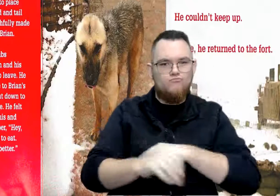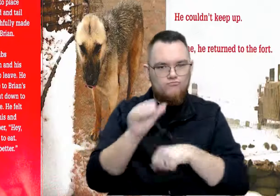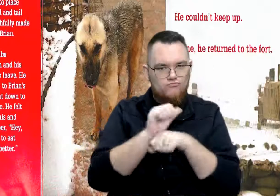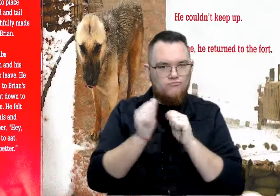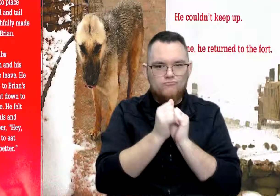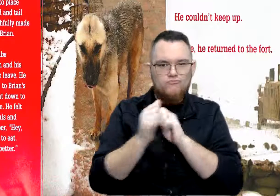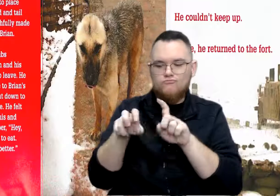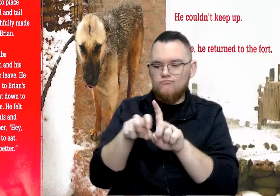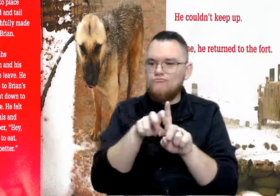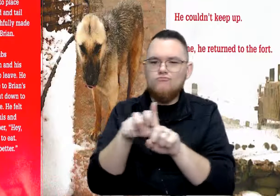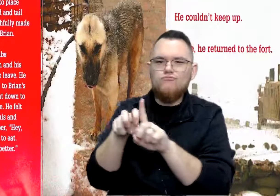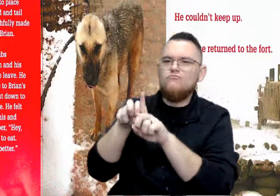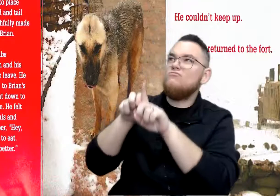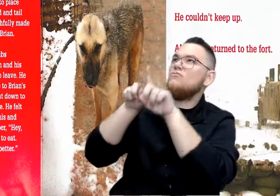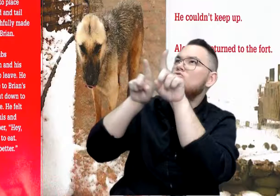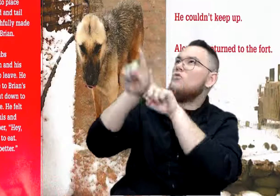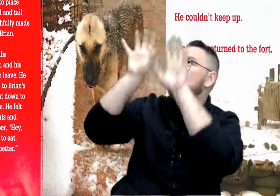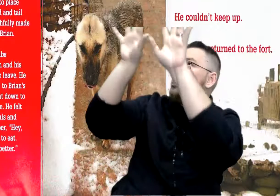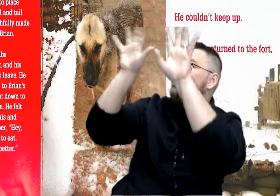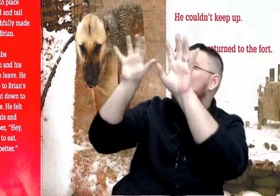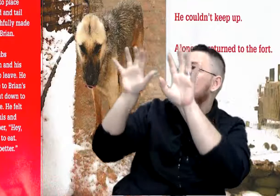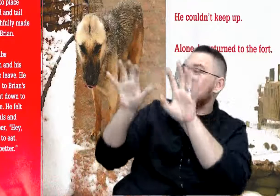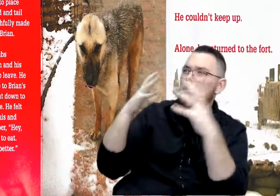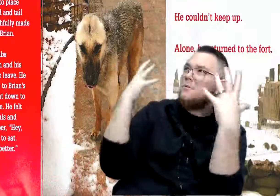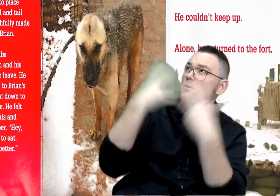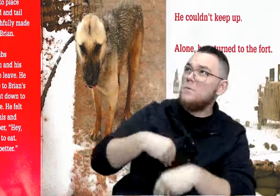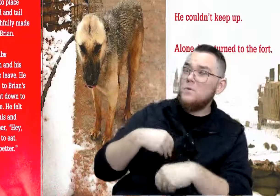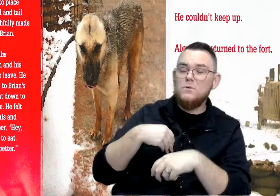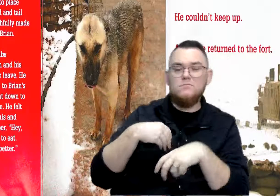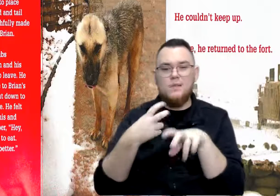of 1,000 stars, they kept watch over everyone.